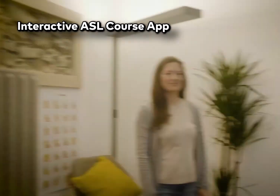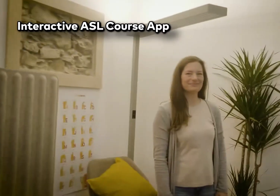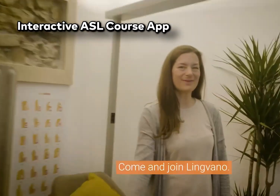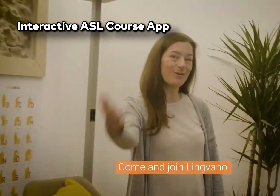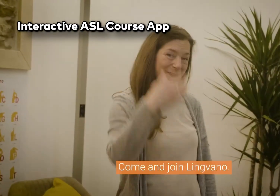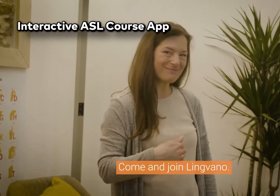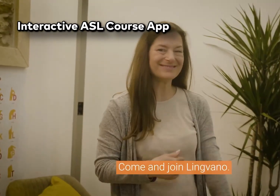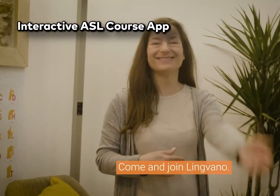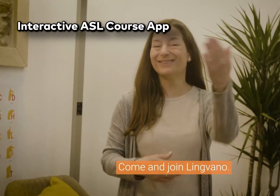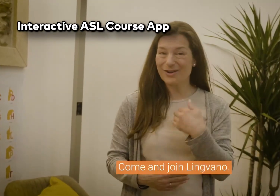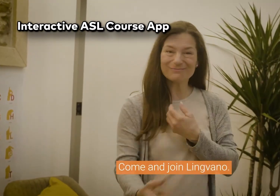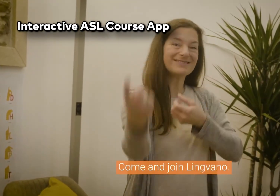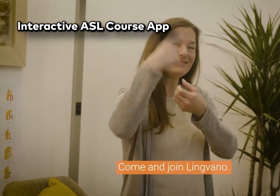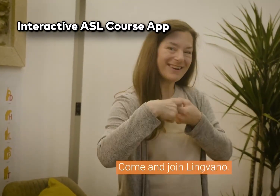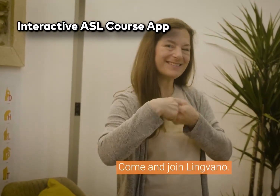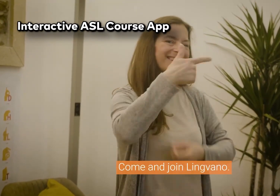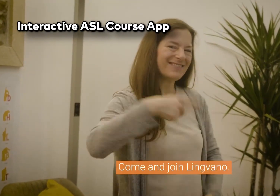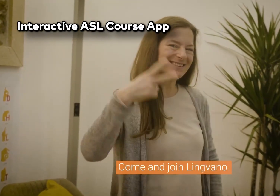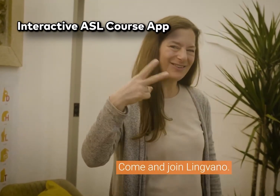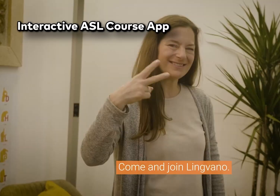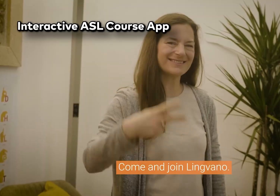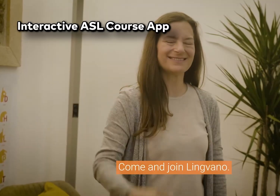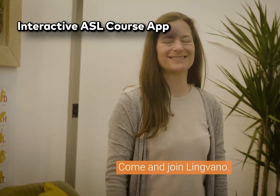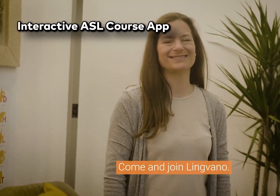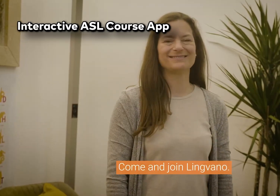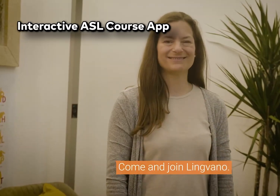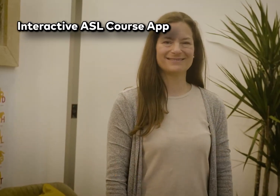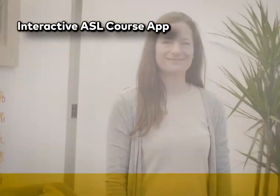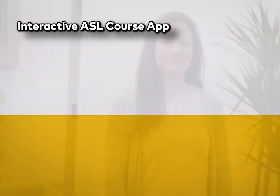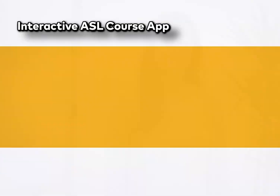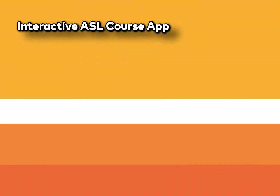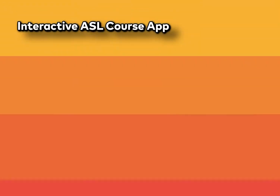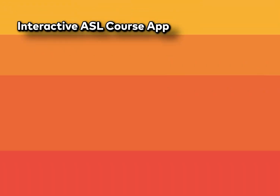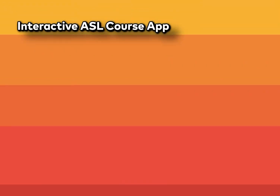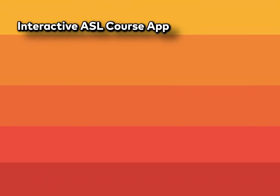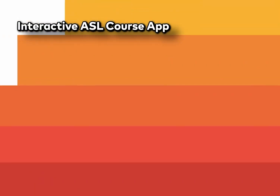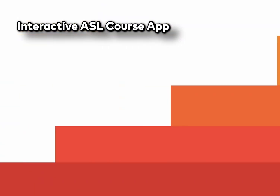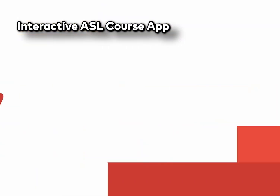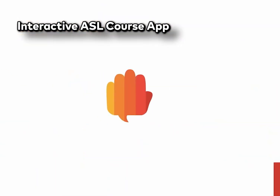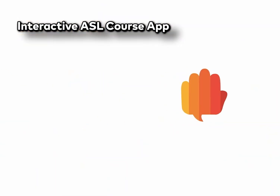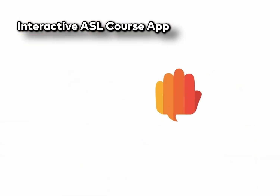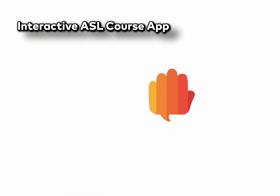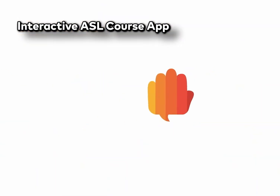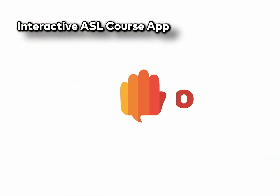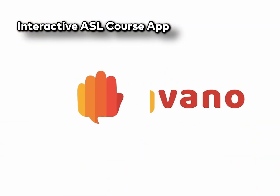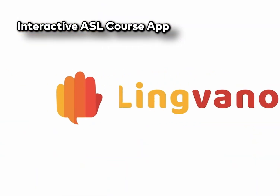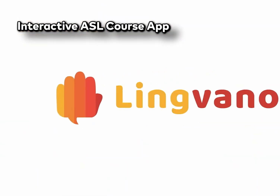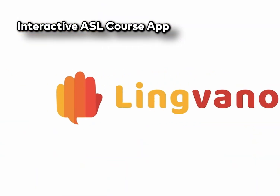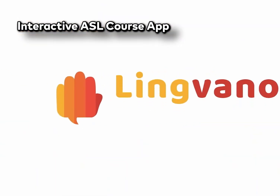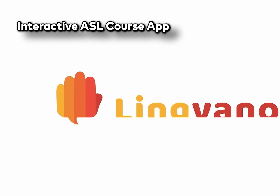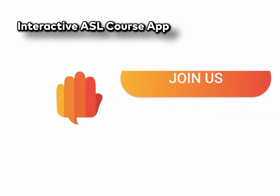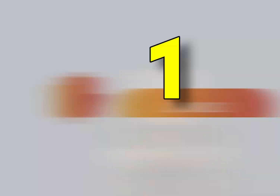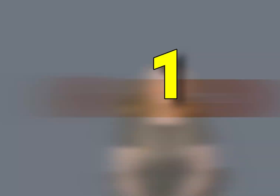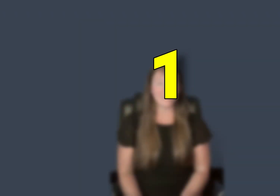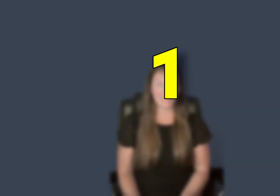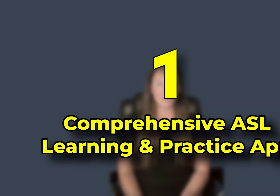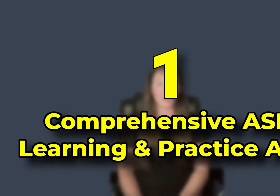volunteer work, or in your job, this app gives you a deeper foundation and better preparation for real life signing. 1.